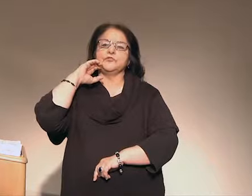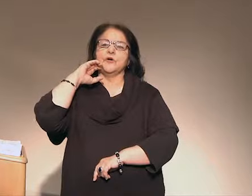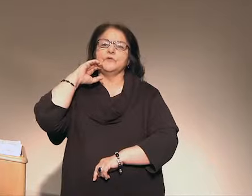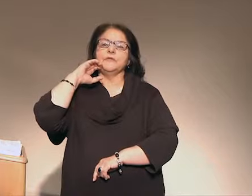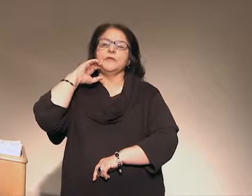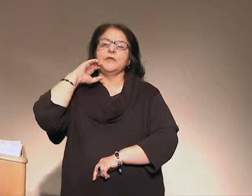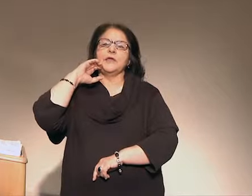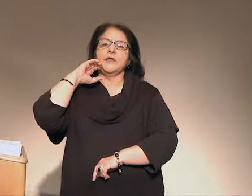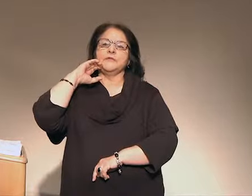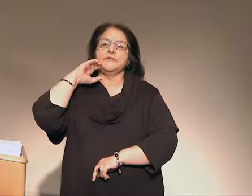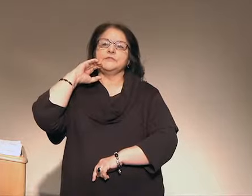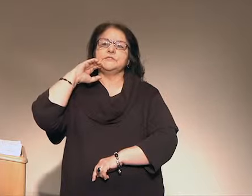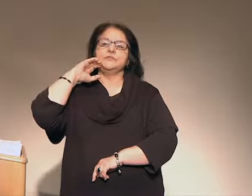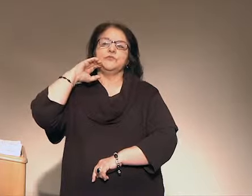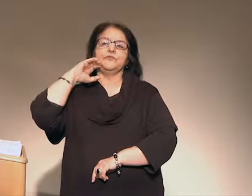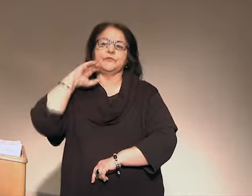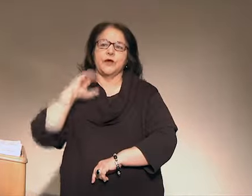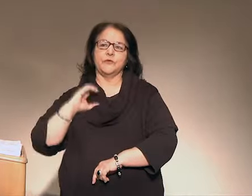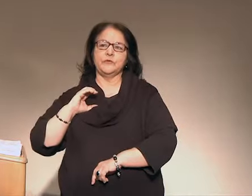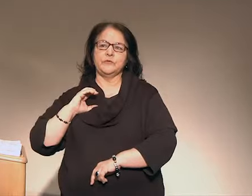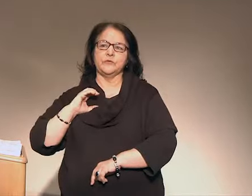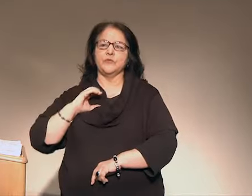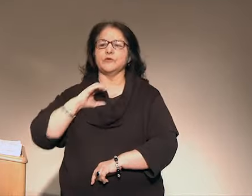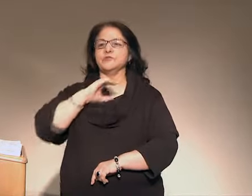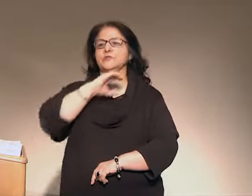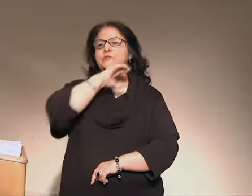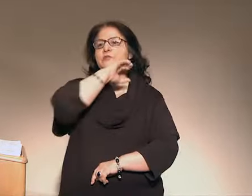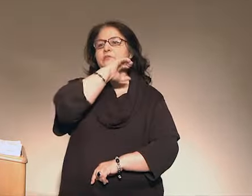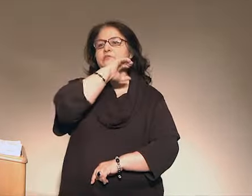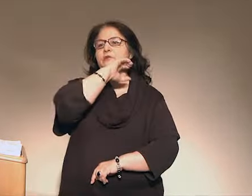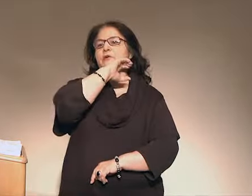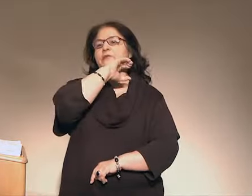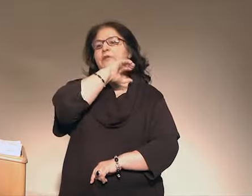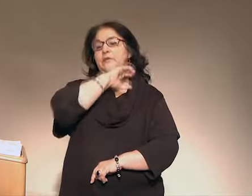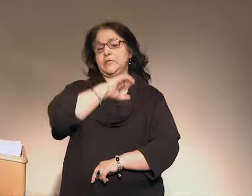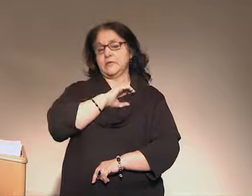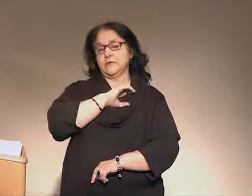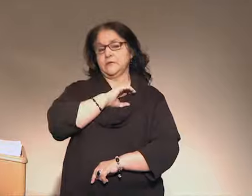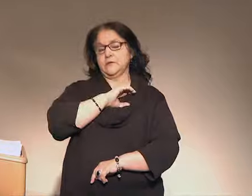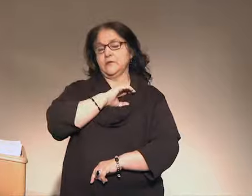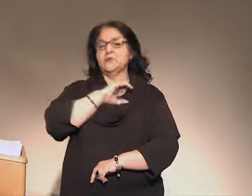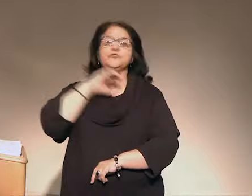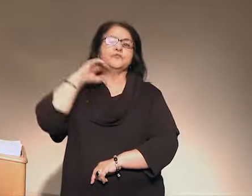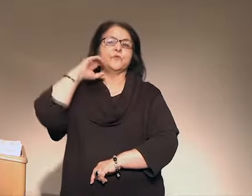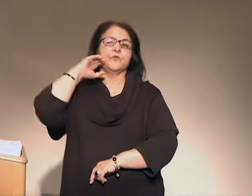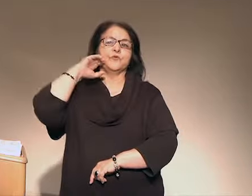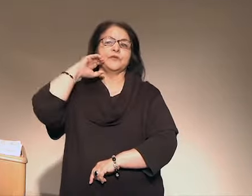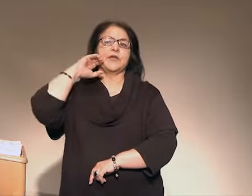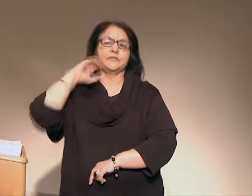jaw, have the C move down across to the other side of the jaw and then down again. So you form the word